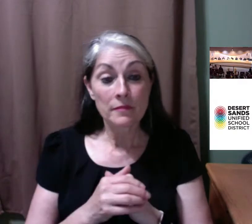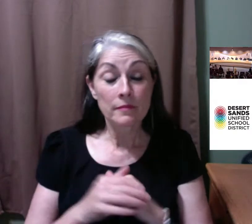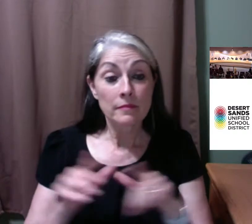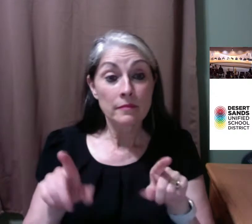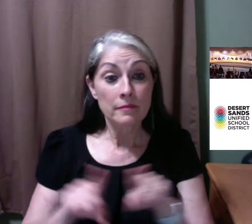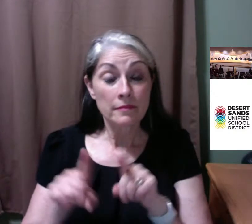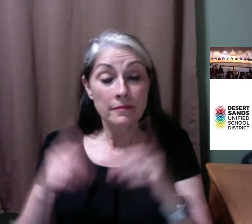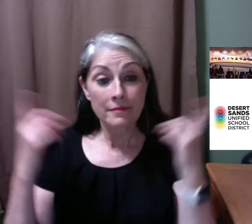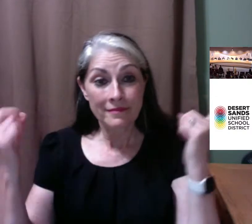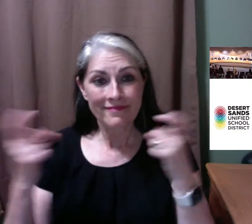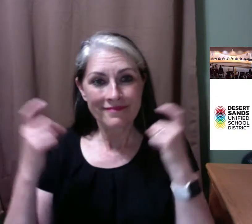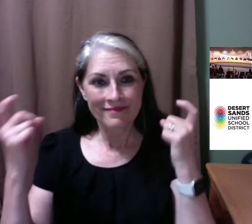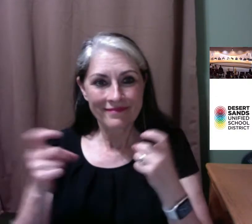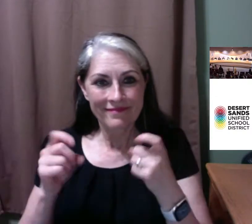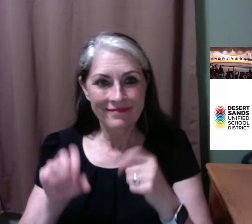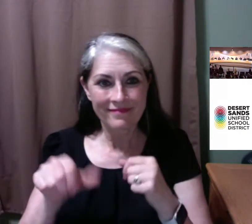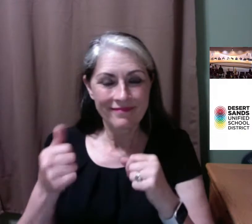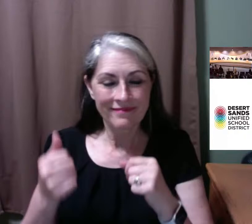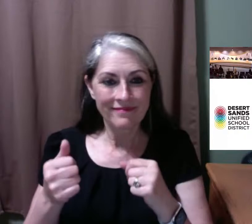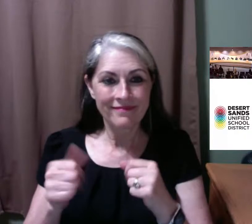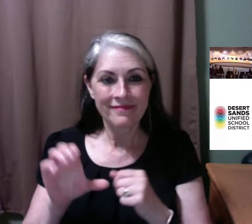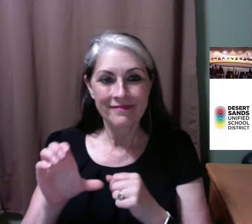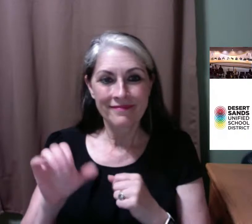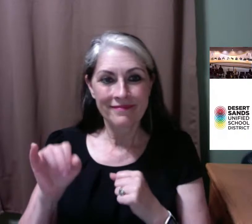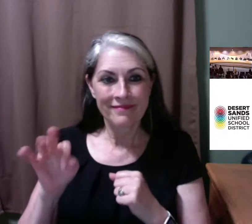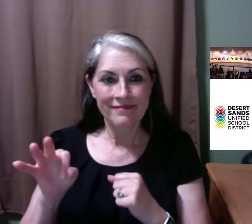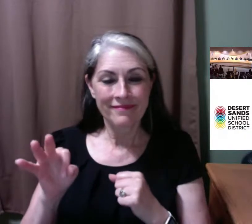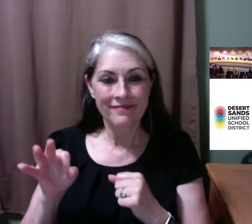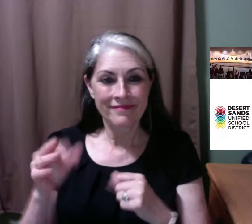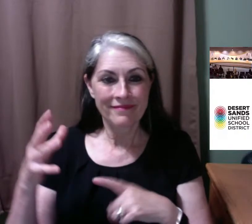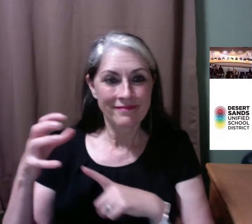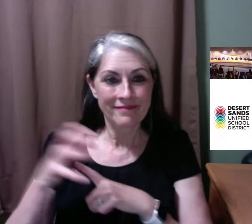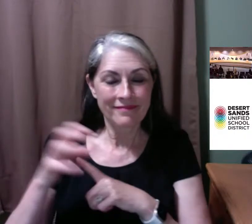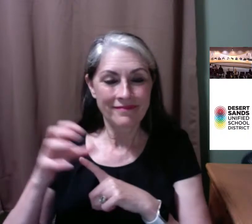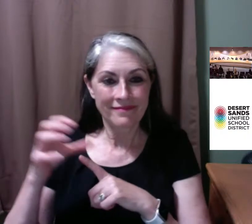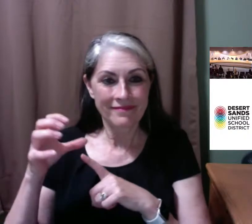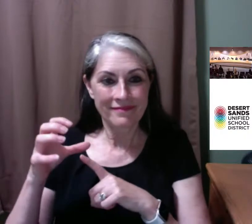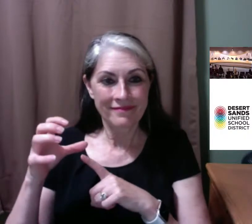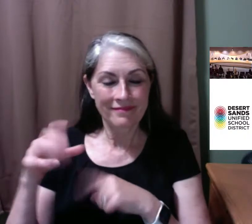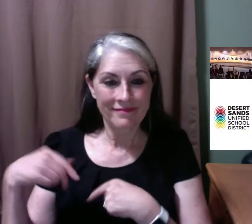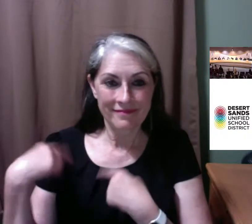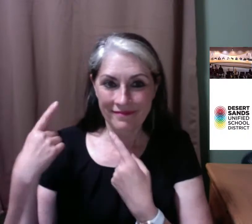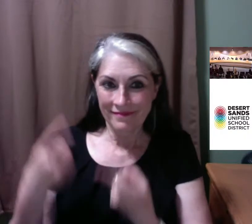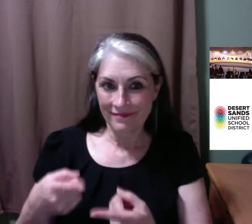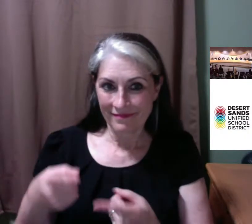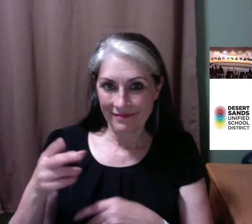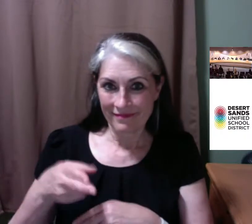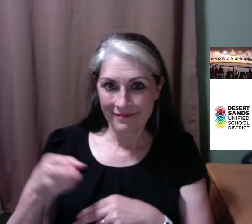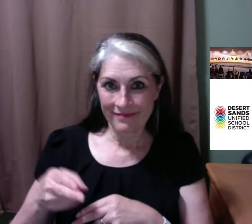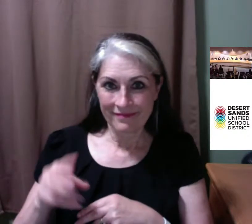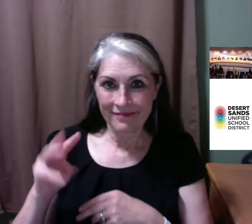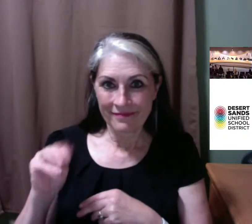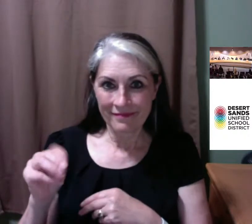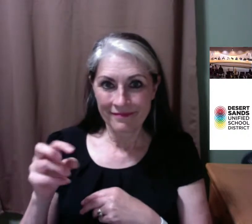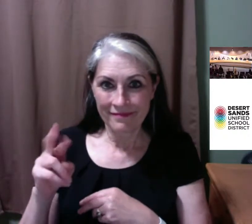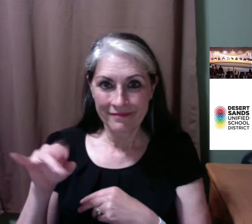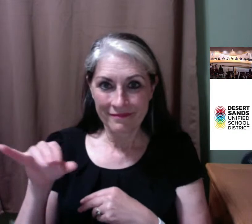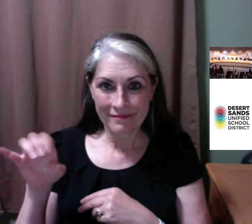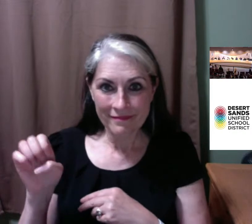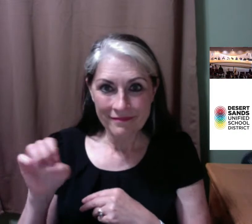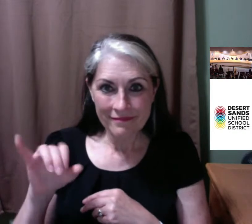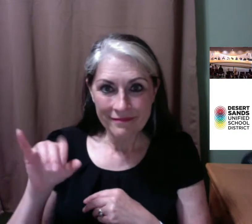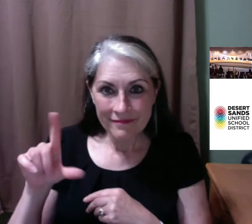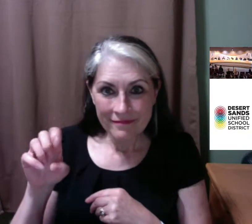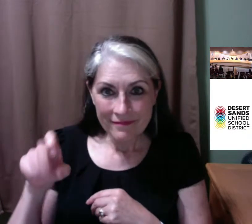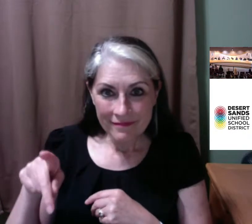also celebrating another first CIF champion in the history of Shadow Hills High School, and that's Marjorie Lopez. Is Marjorie